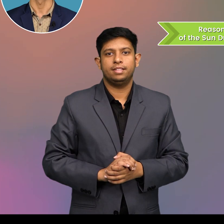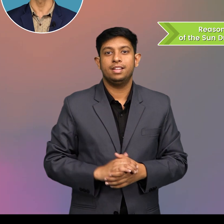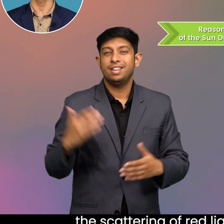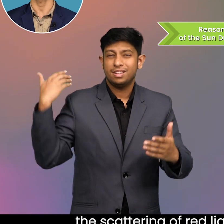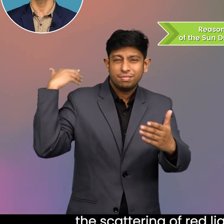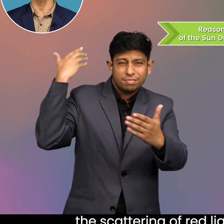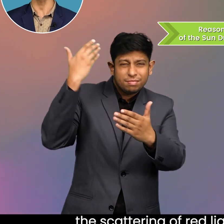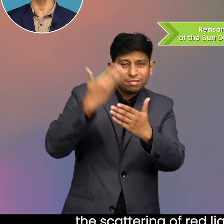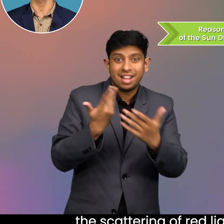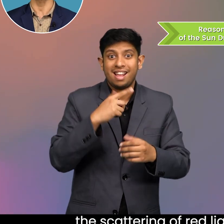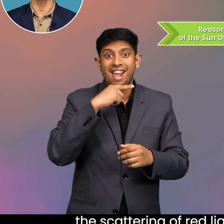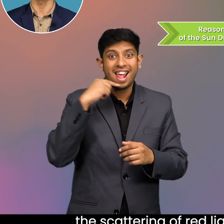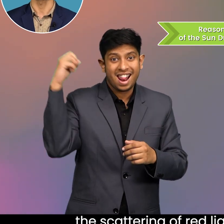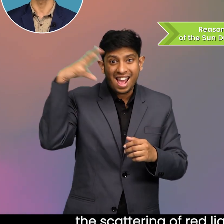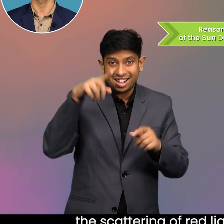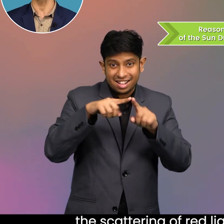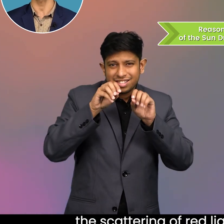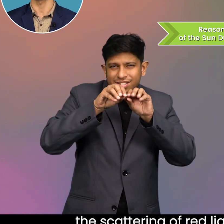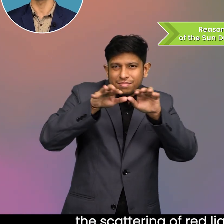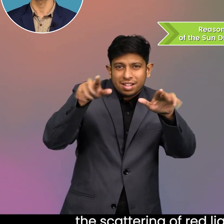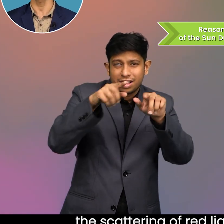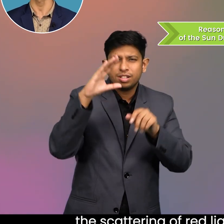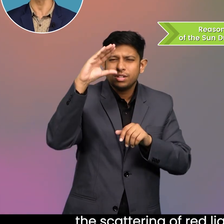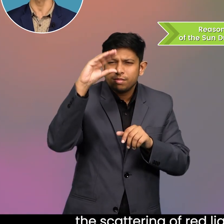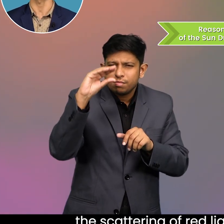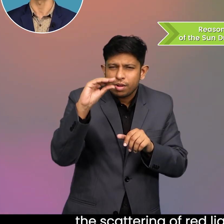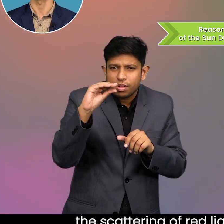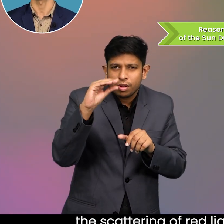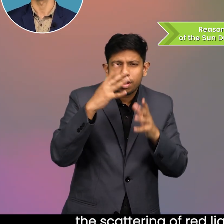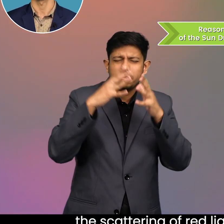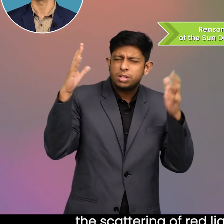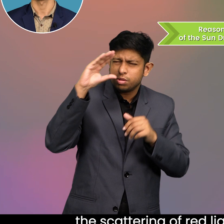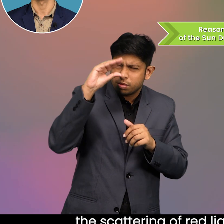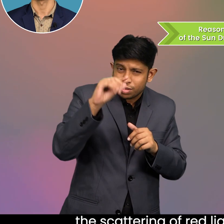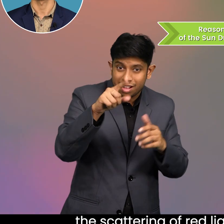Since the scattering of red light is very small, it reaches you.